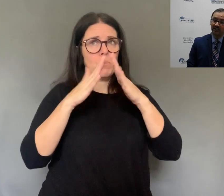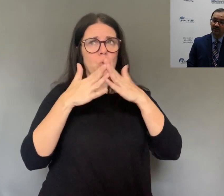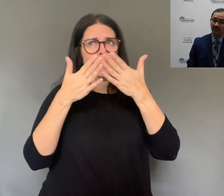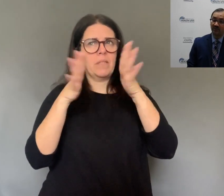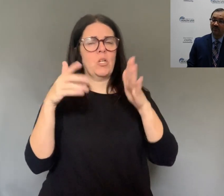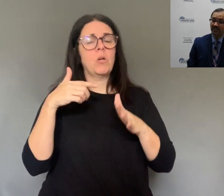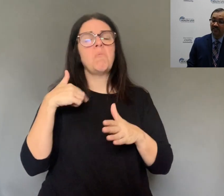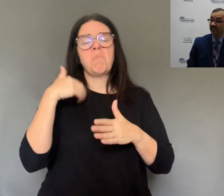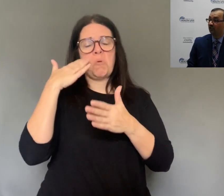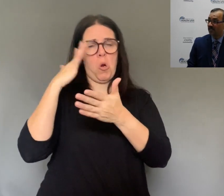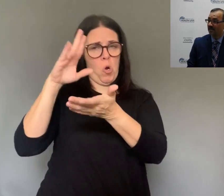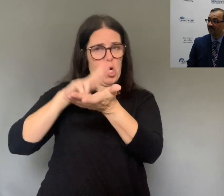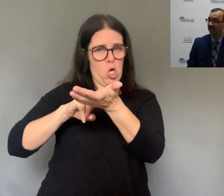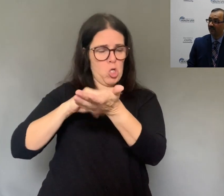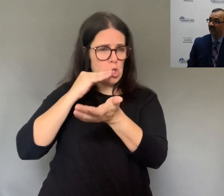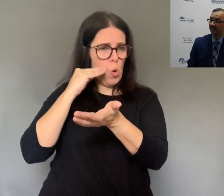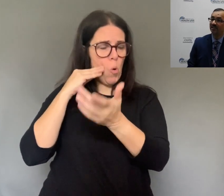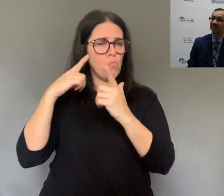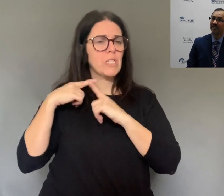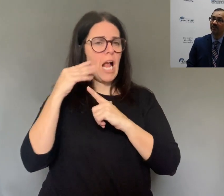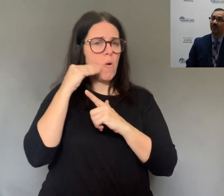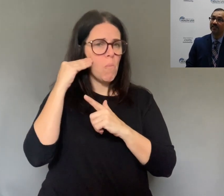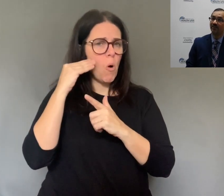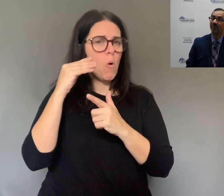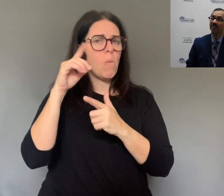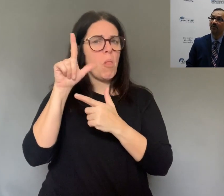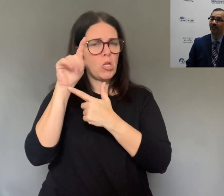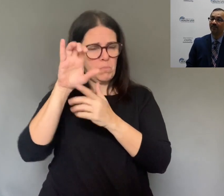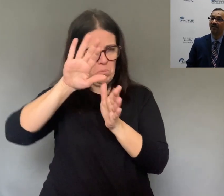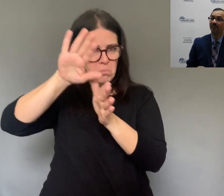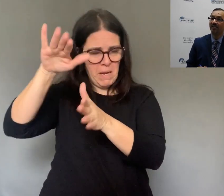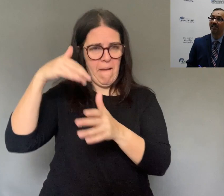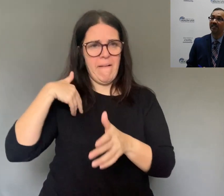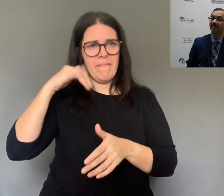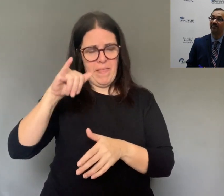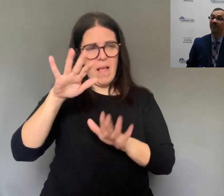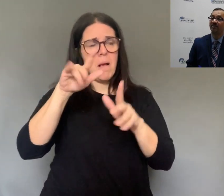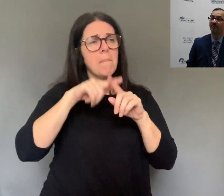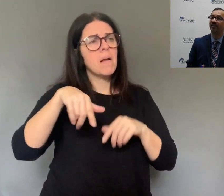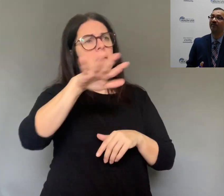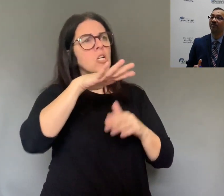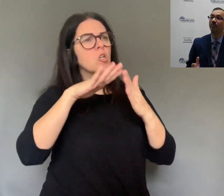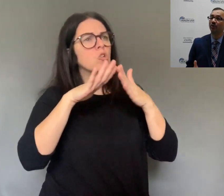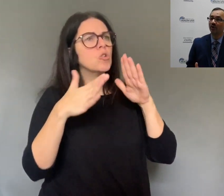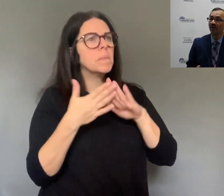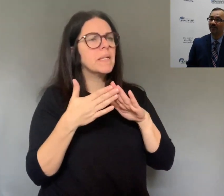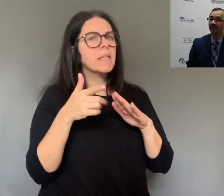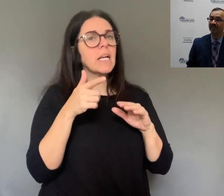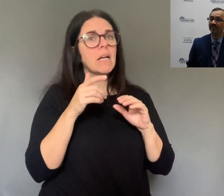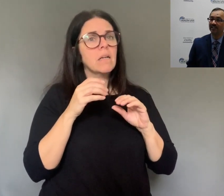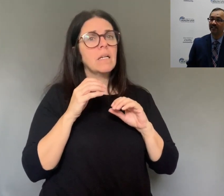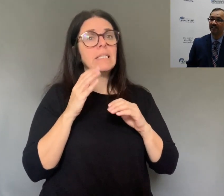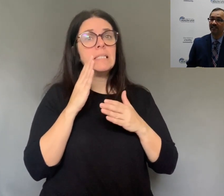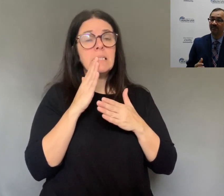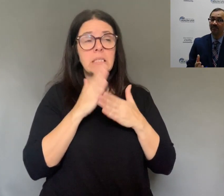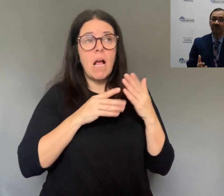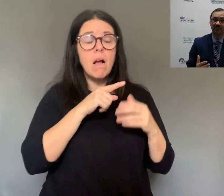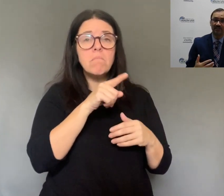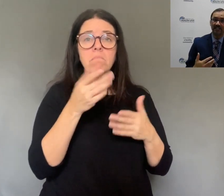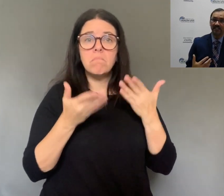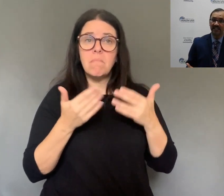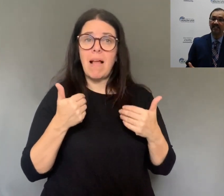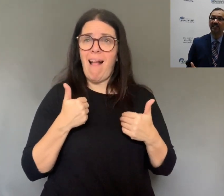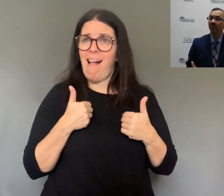that should happen because that will be the only way we can speak with more confidence that